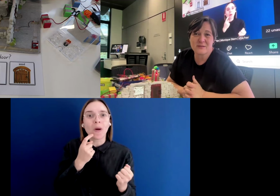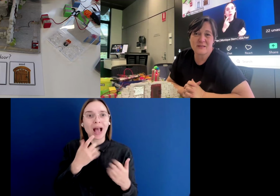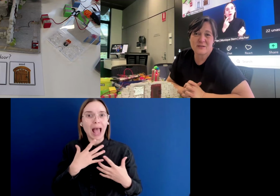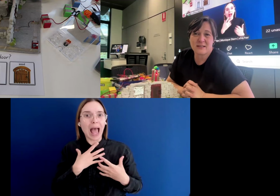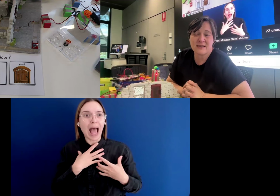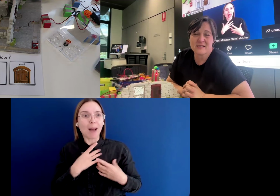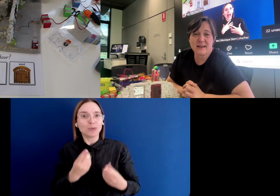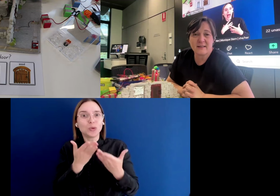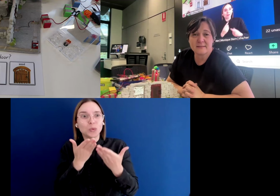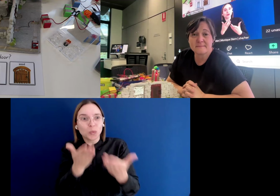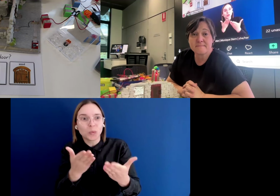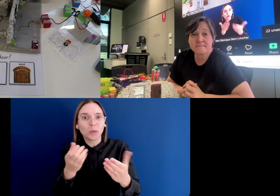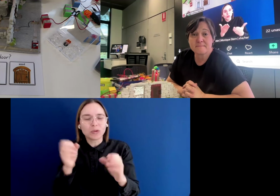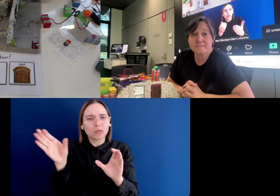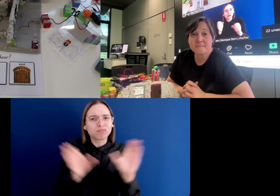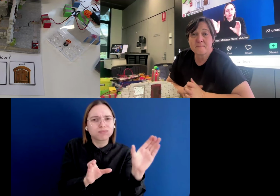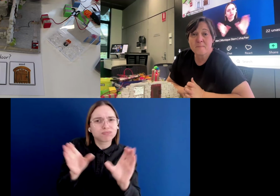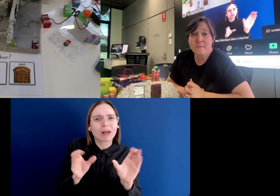meaningful. That's really exciting.